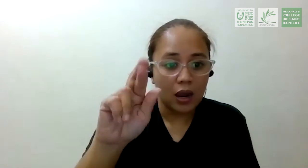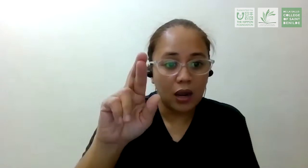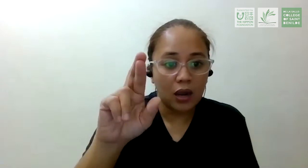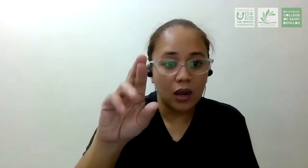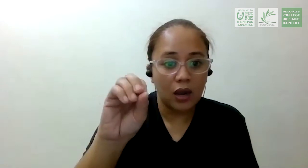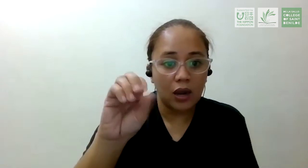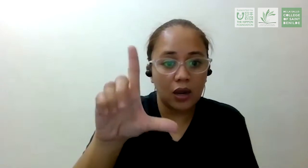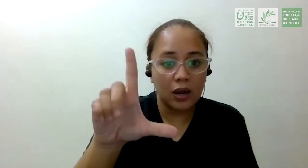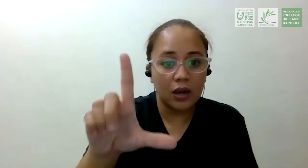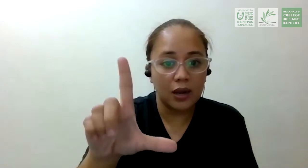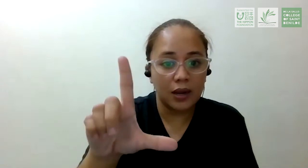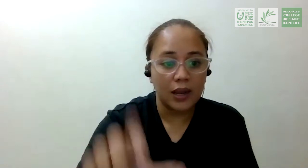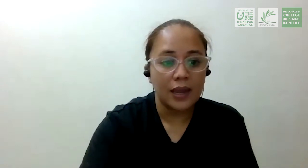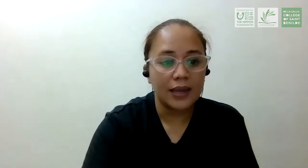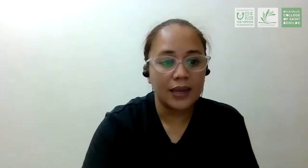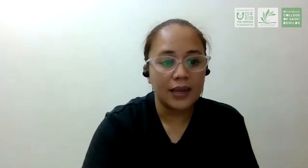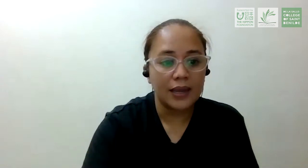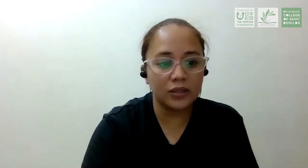linguistics.